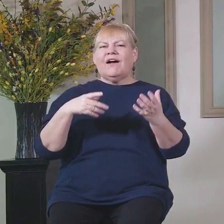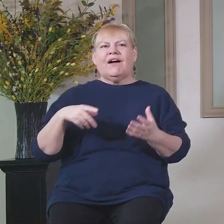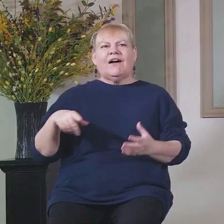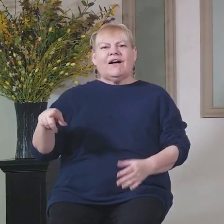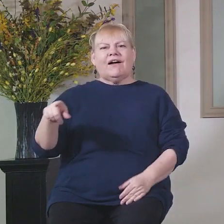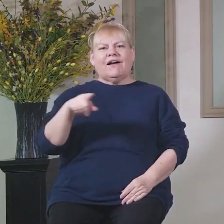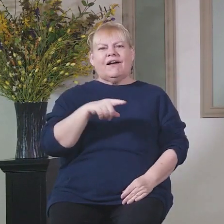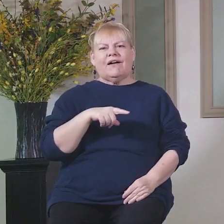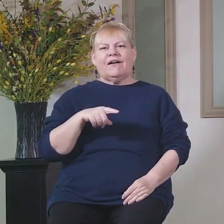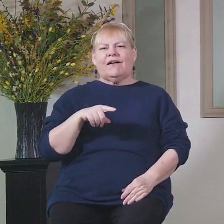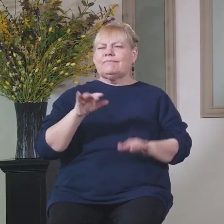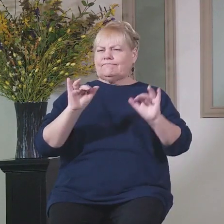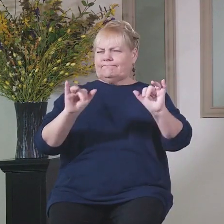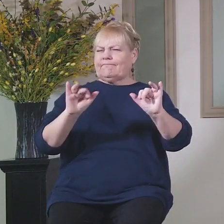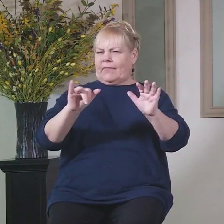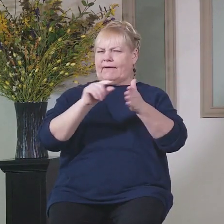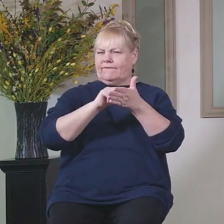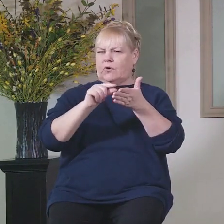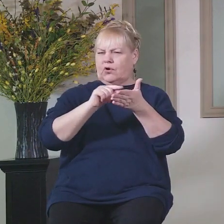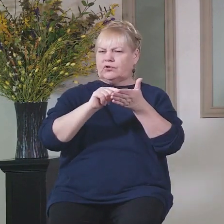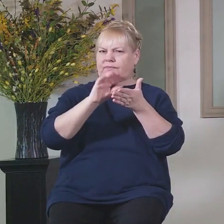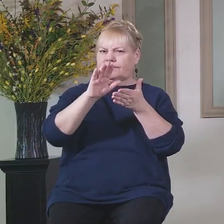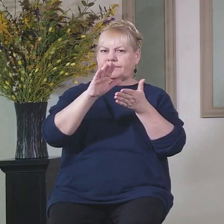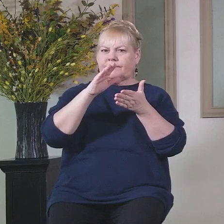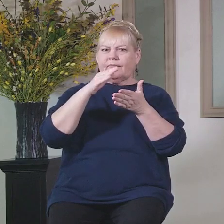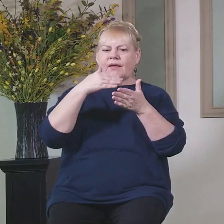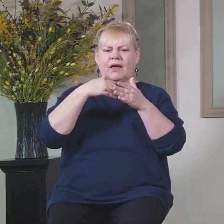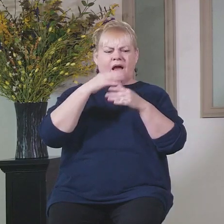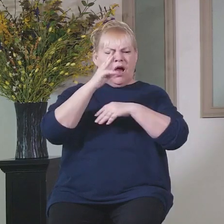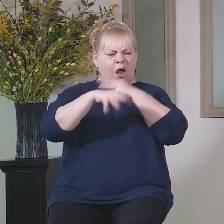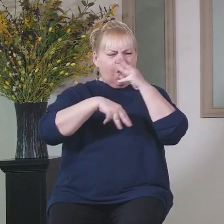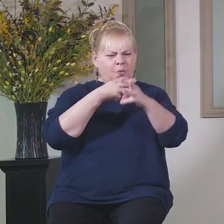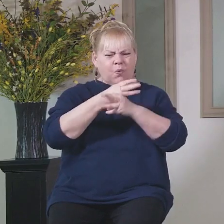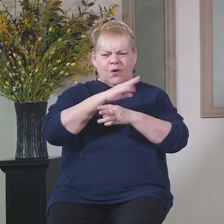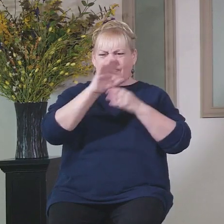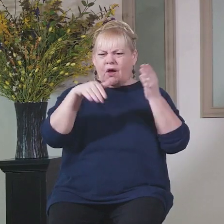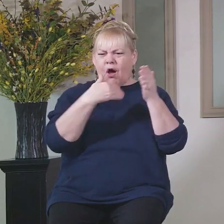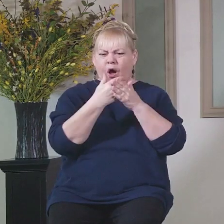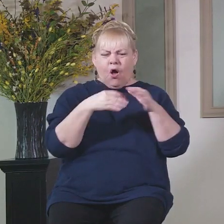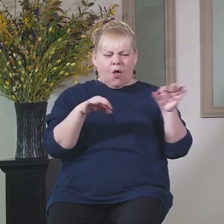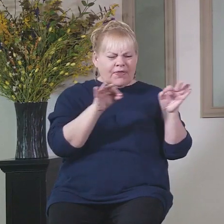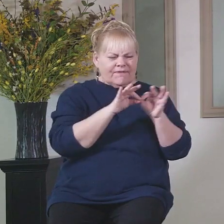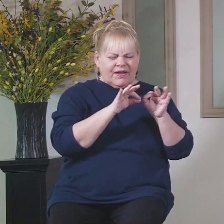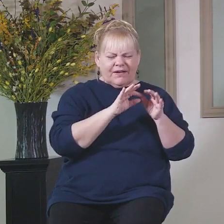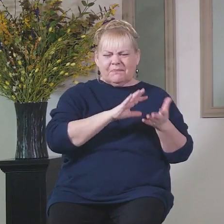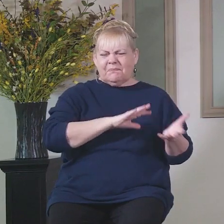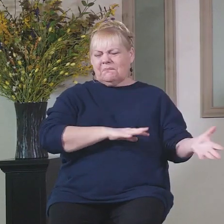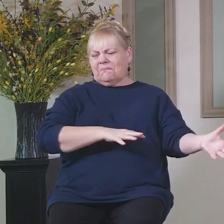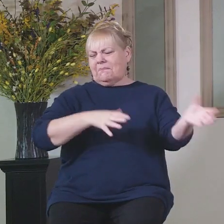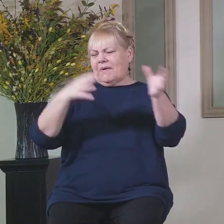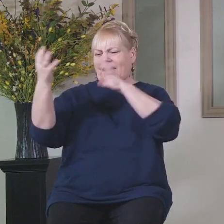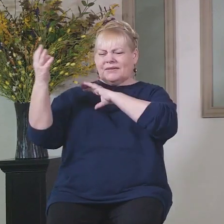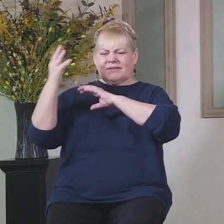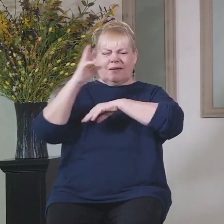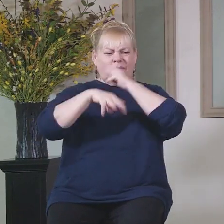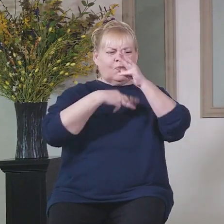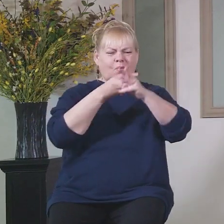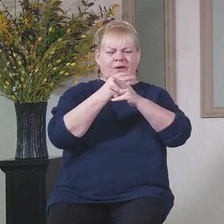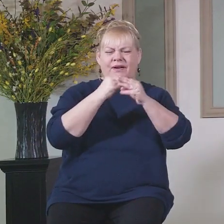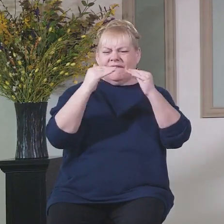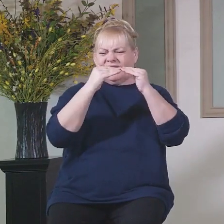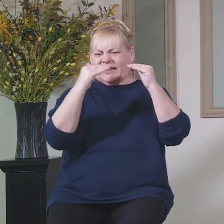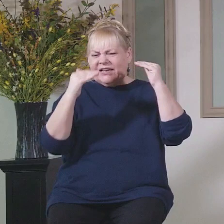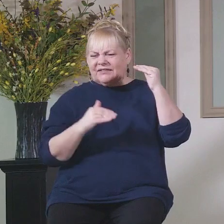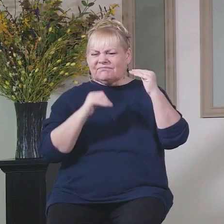Let's park it right there on that verse for just a minute. Into a world where all the values are messed up, into this world of injustice